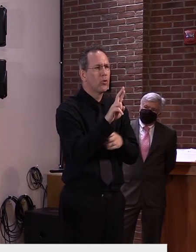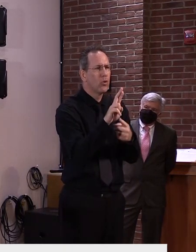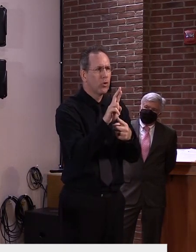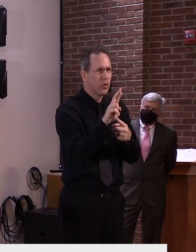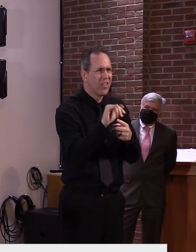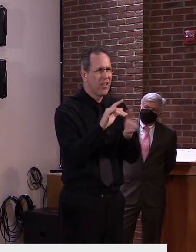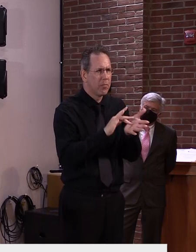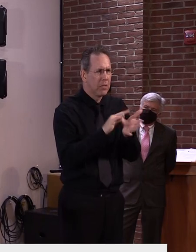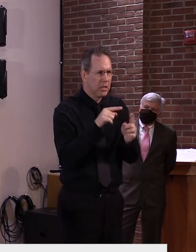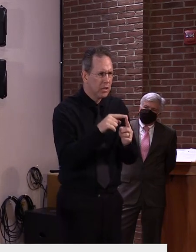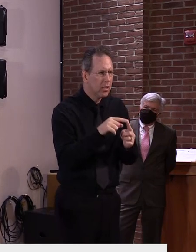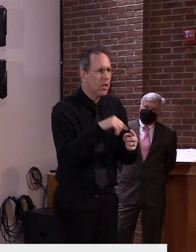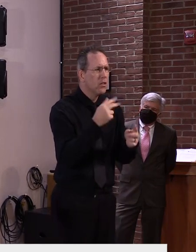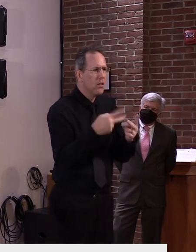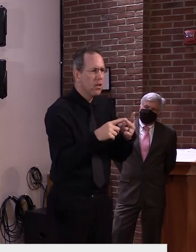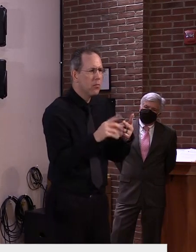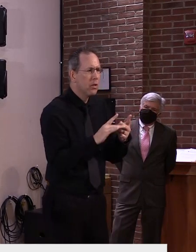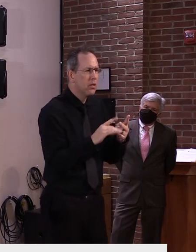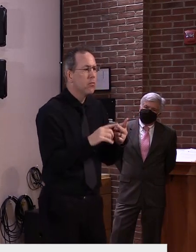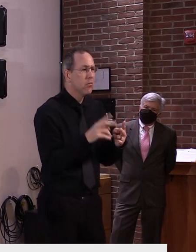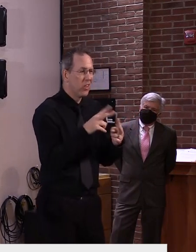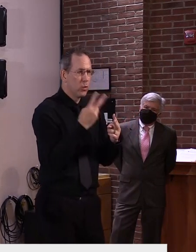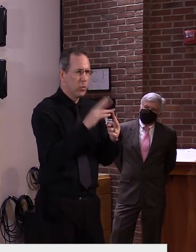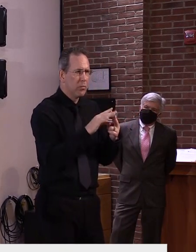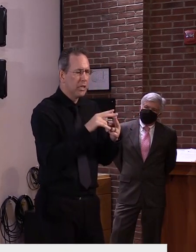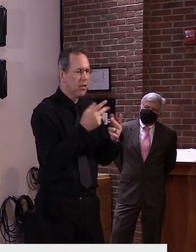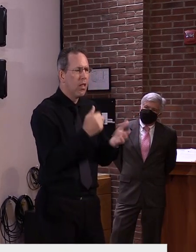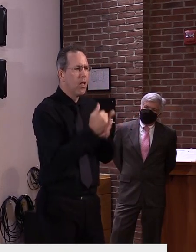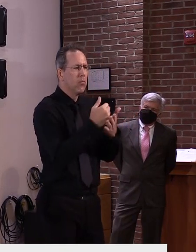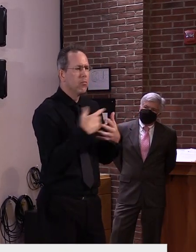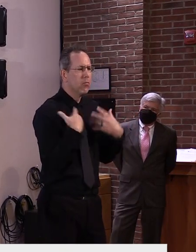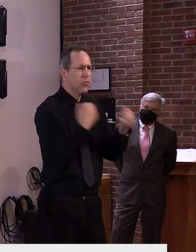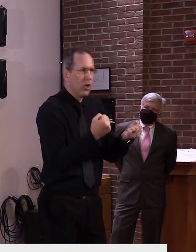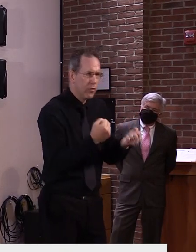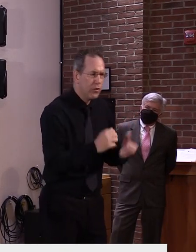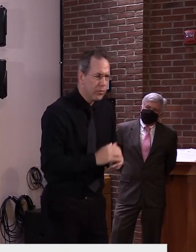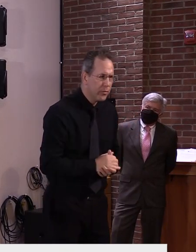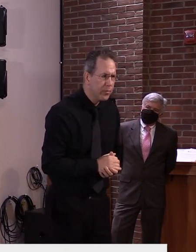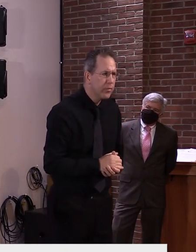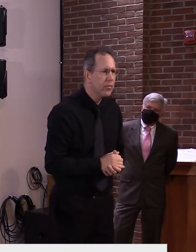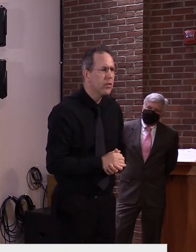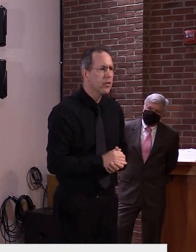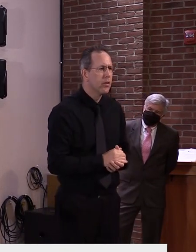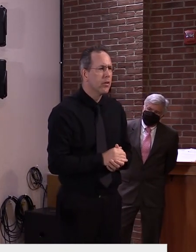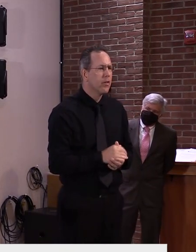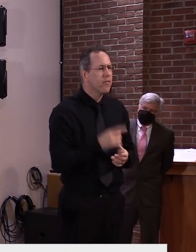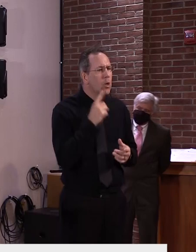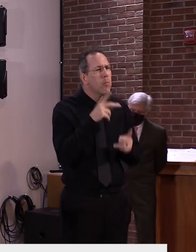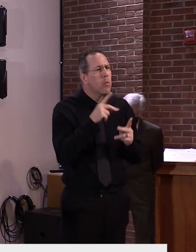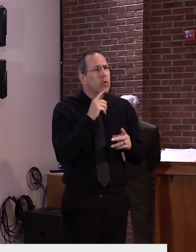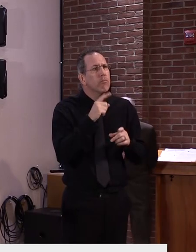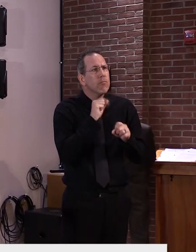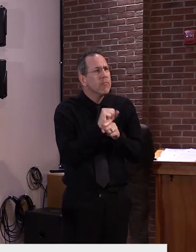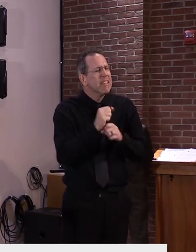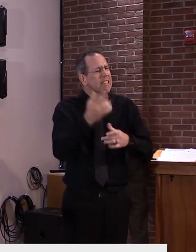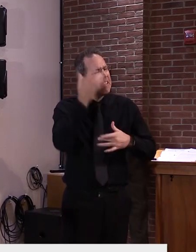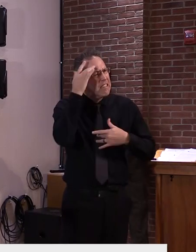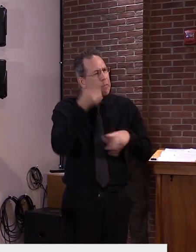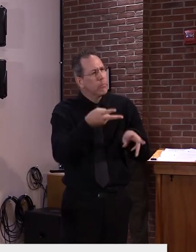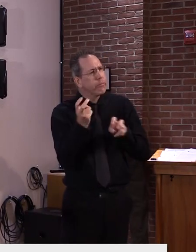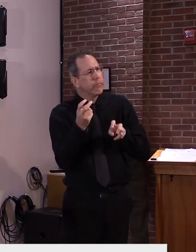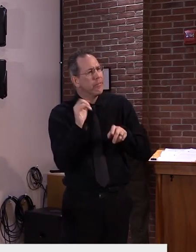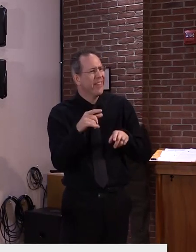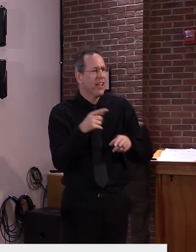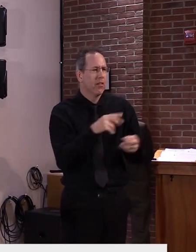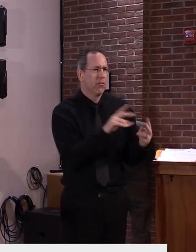the very ill who are in the hospital, which makes a big difference. And using those